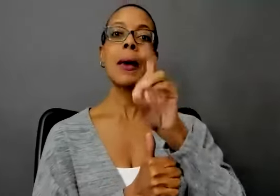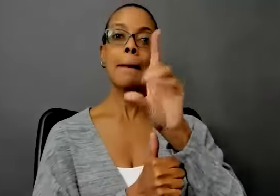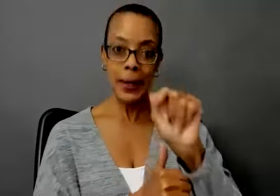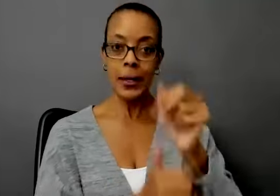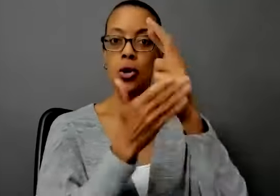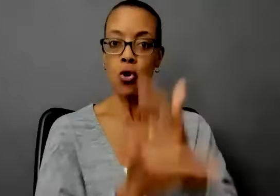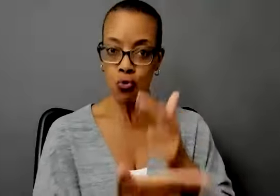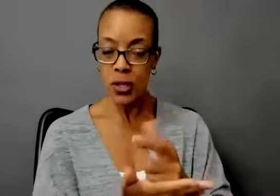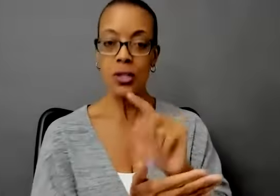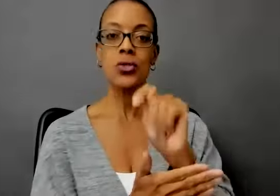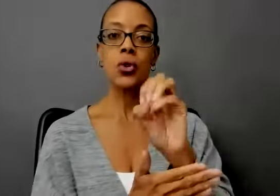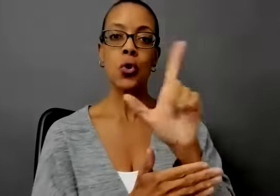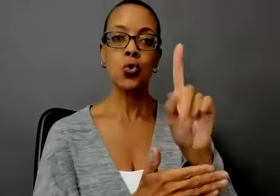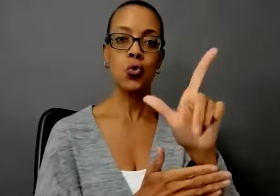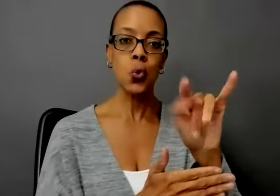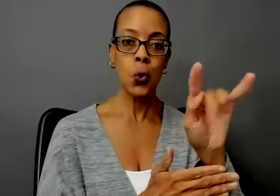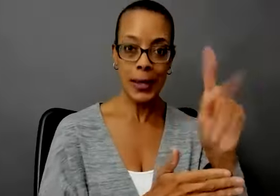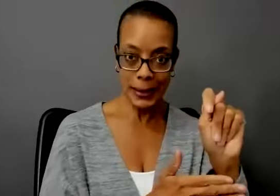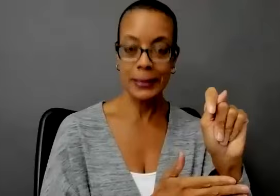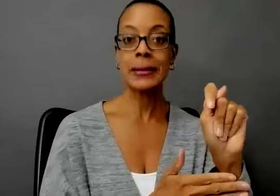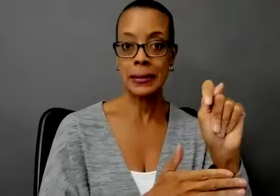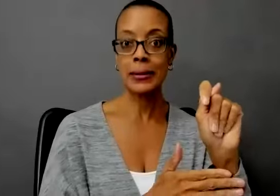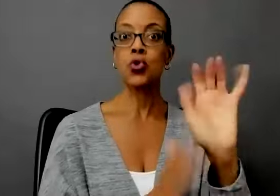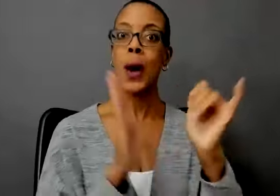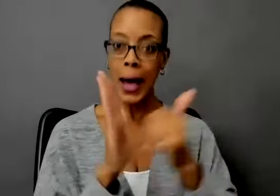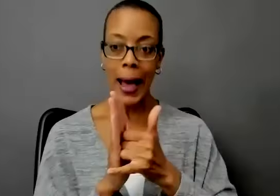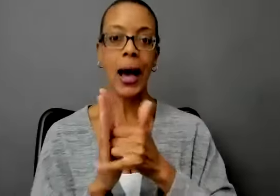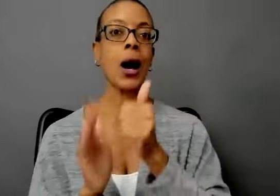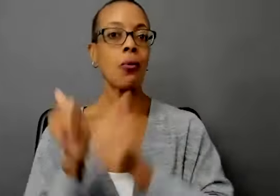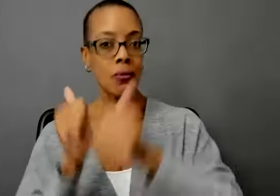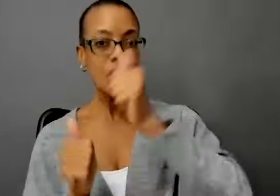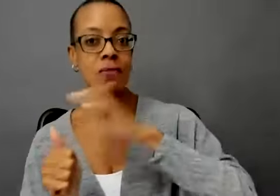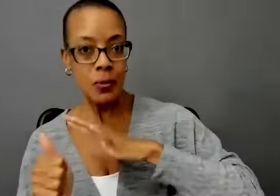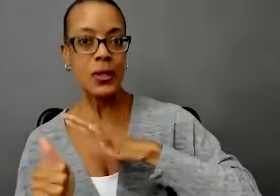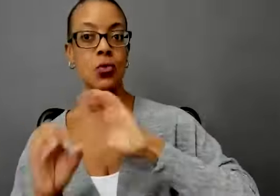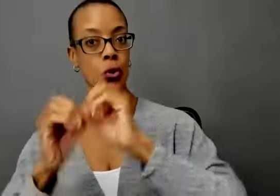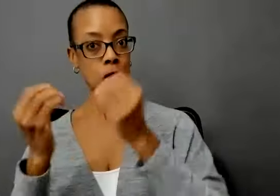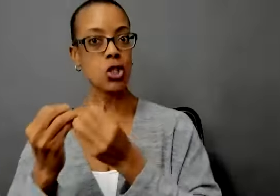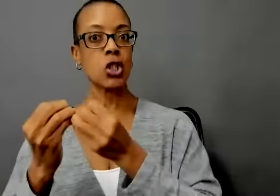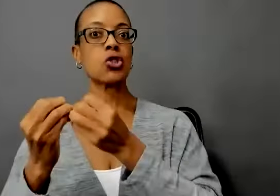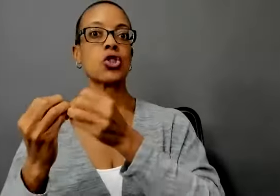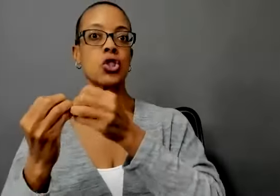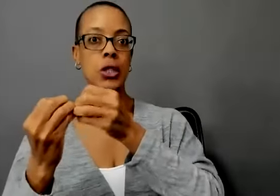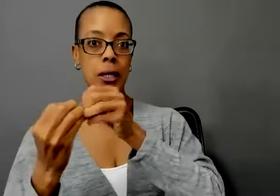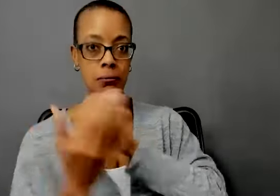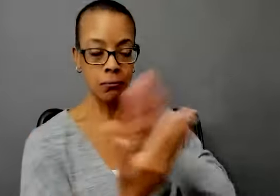how feminist organizations can utilize the media. It talks about supporting a survivor who's choosing to talk about their story in the media.